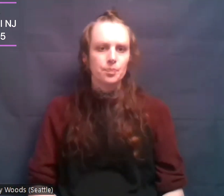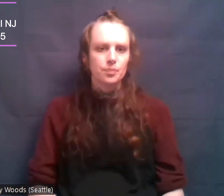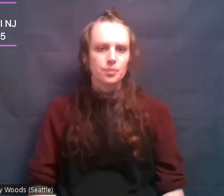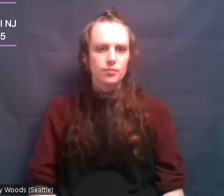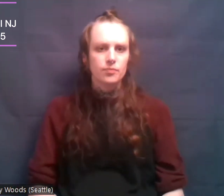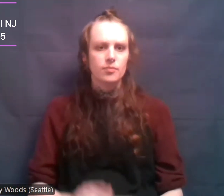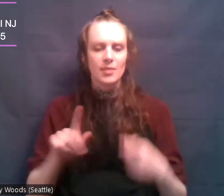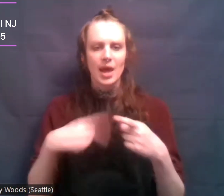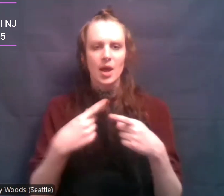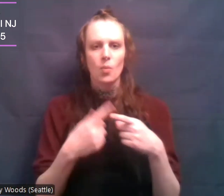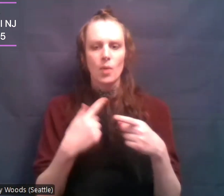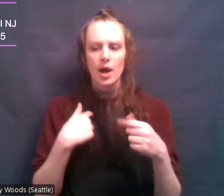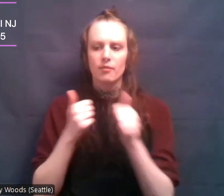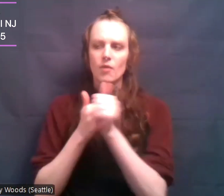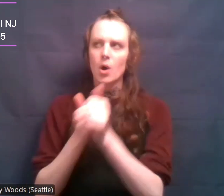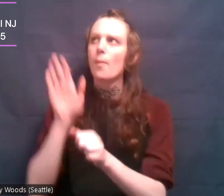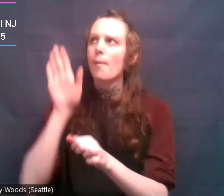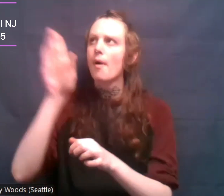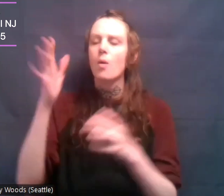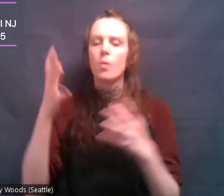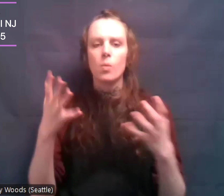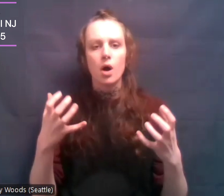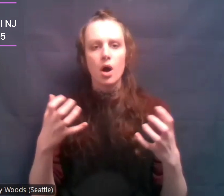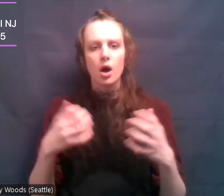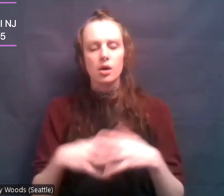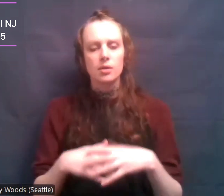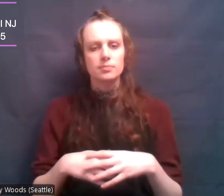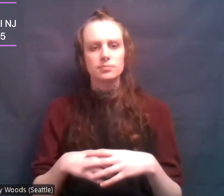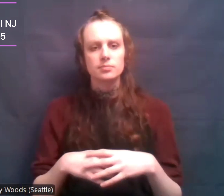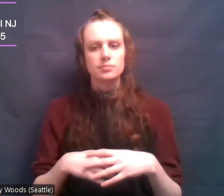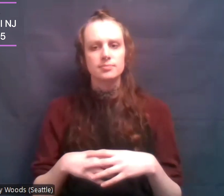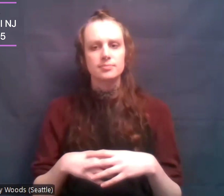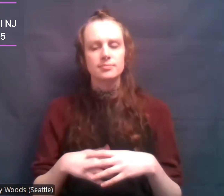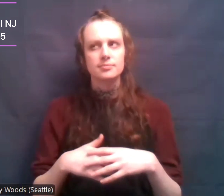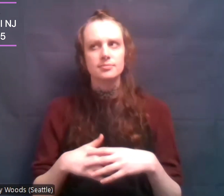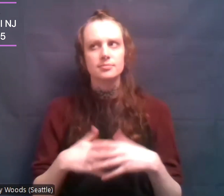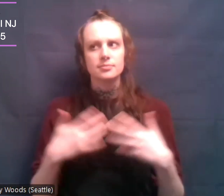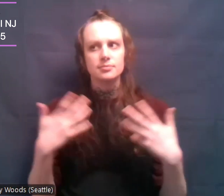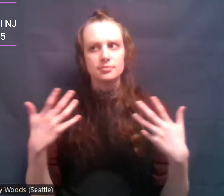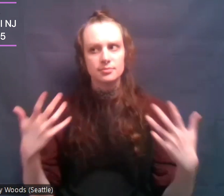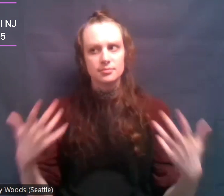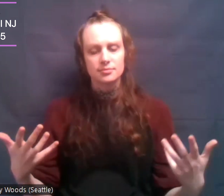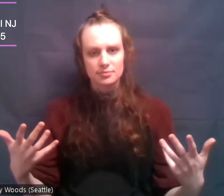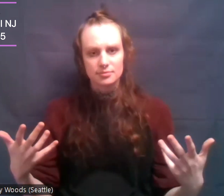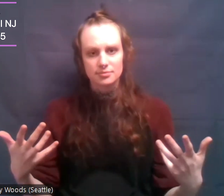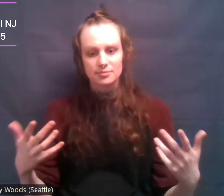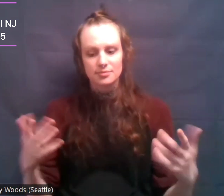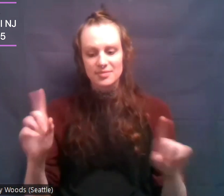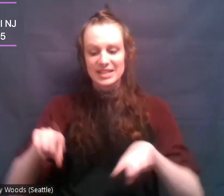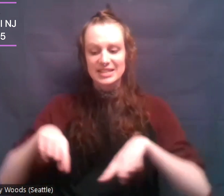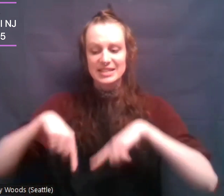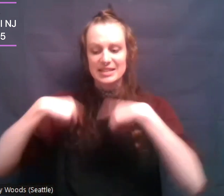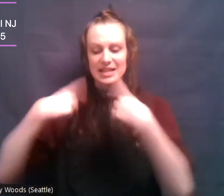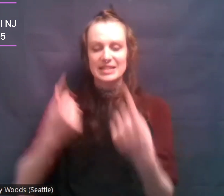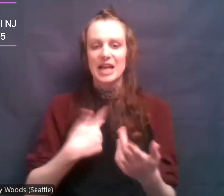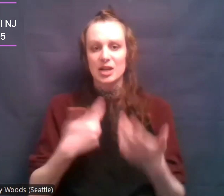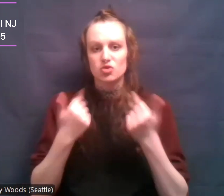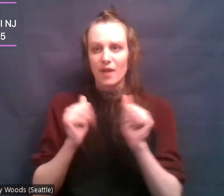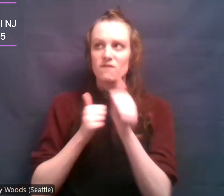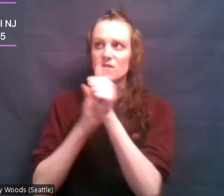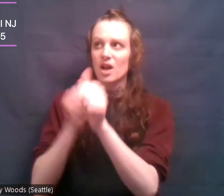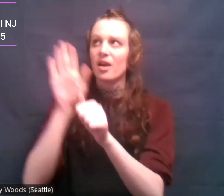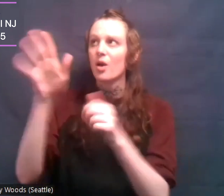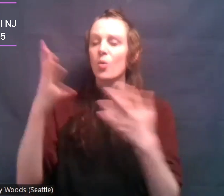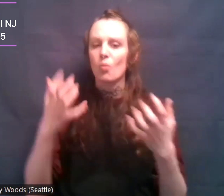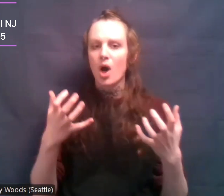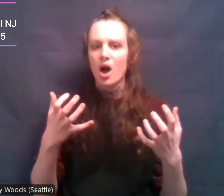God's will, I kind of, you know, I don't, I have not, since I've been trying to do God's will, I haven't been put in any